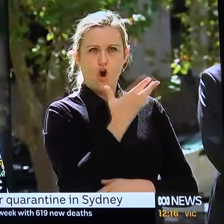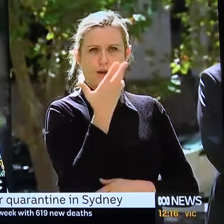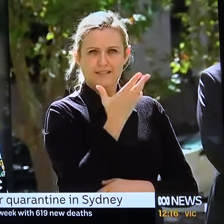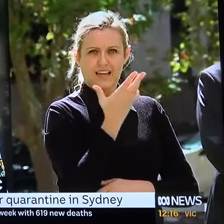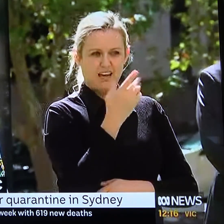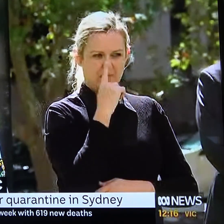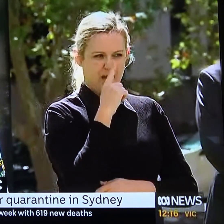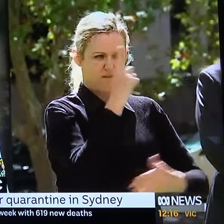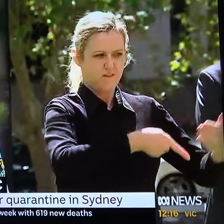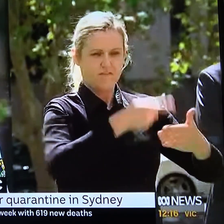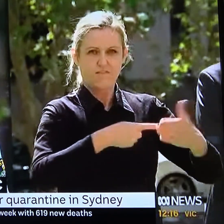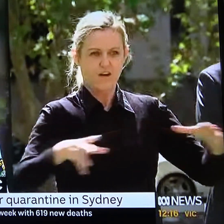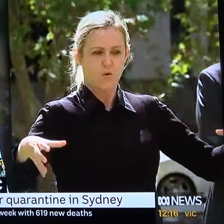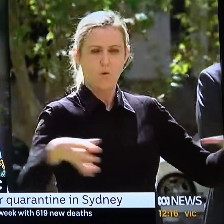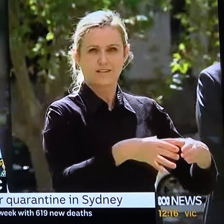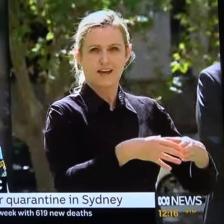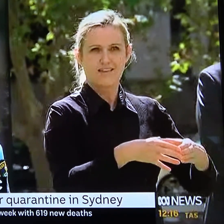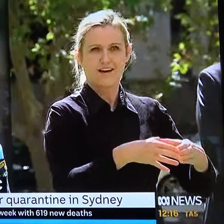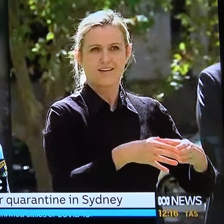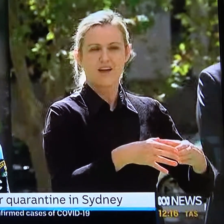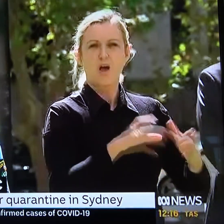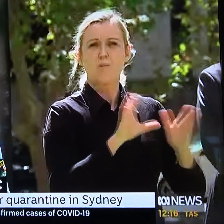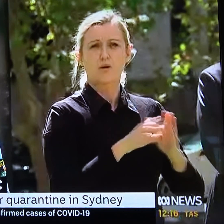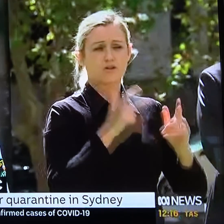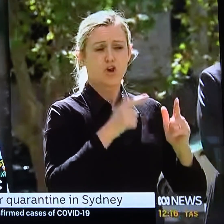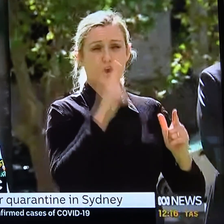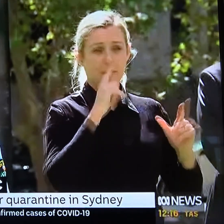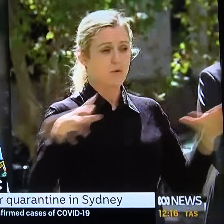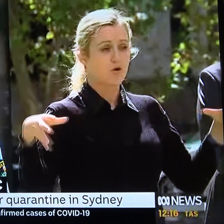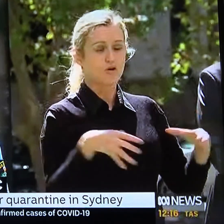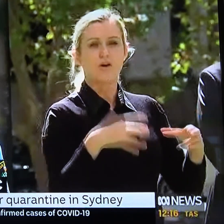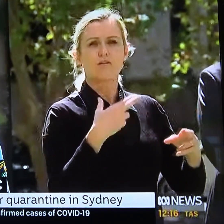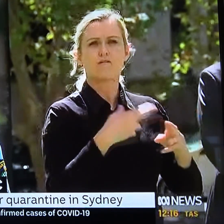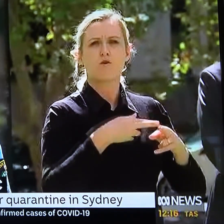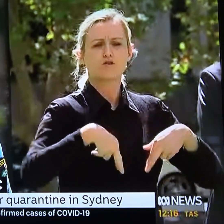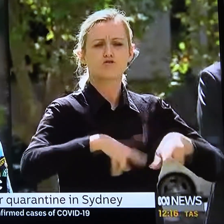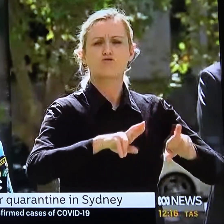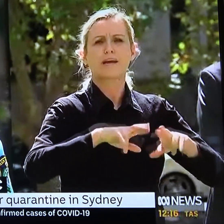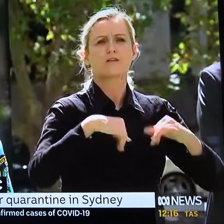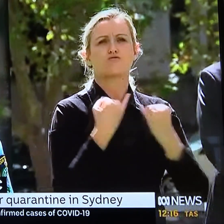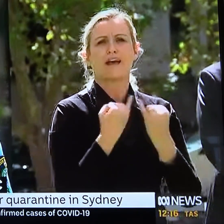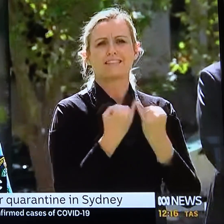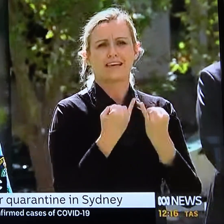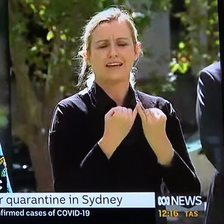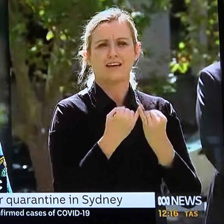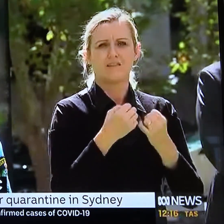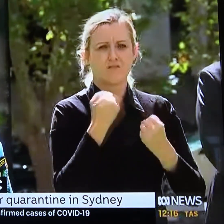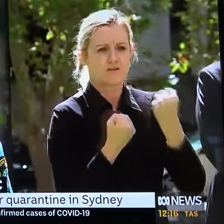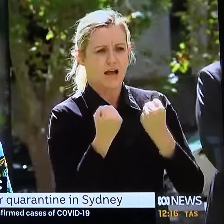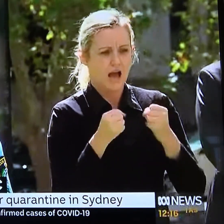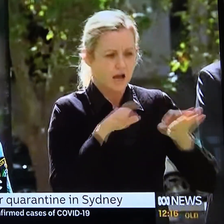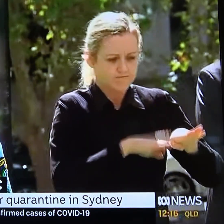and Highway Patrol police arrested those people and issued those orders. I find it